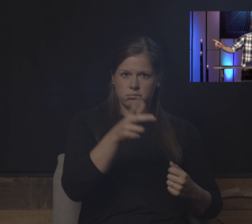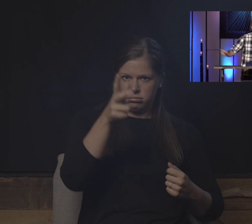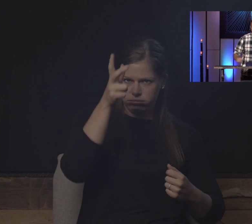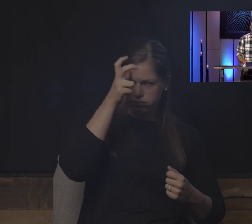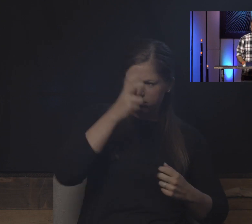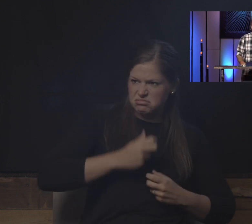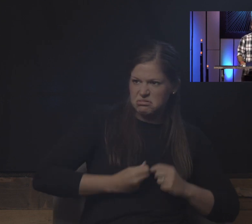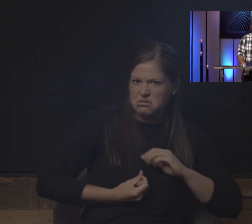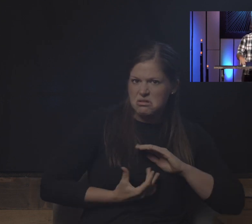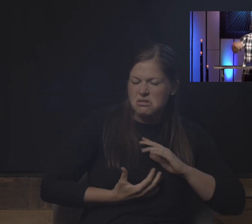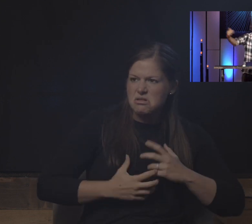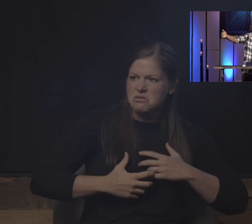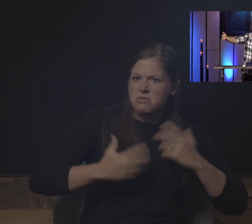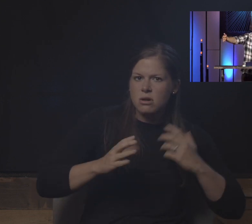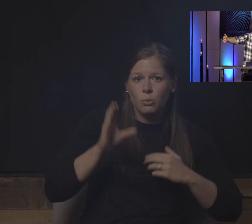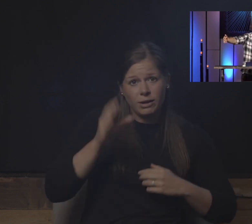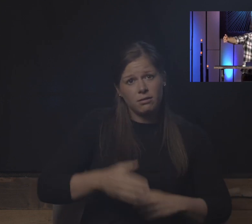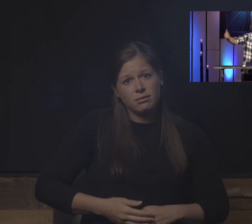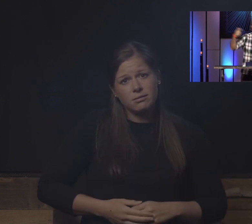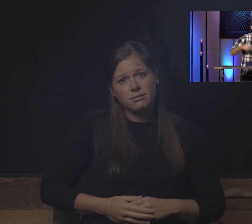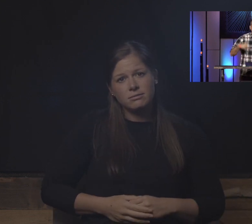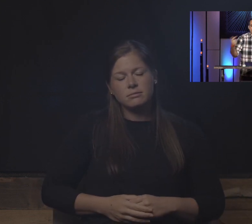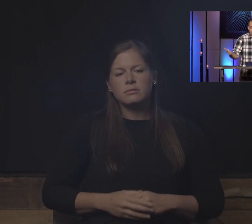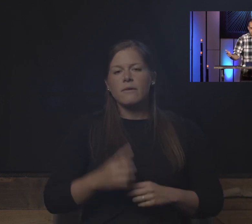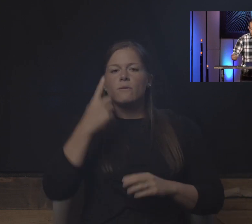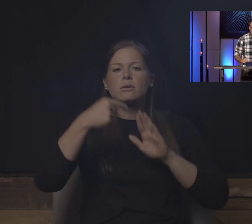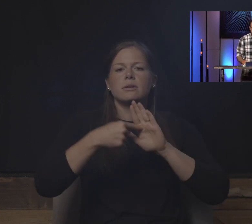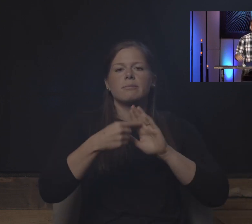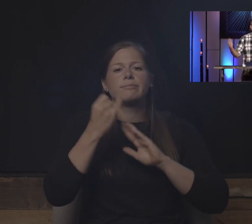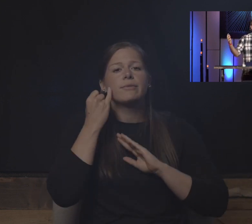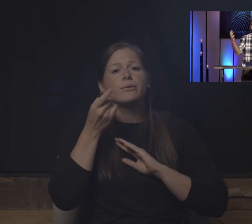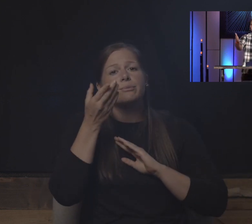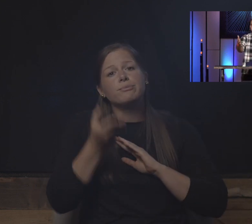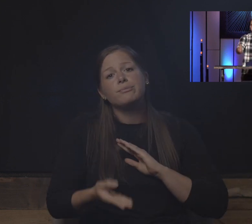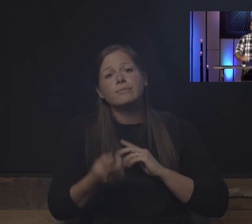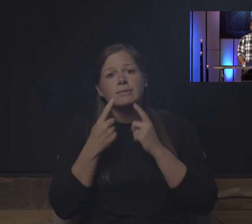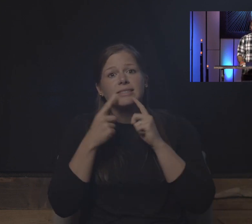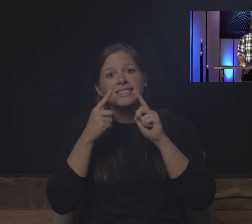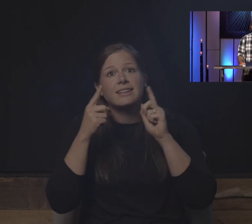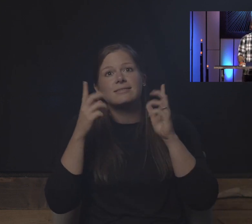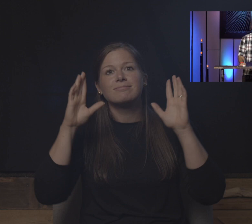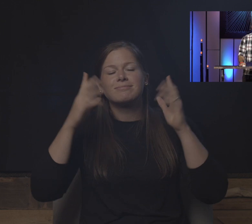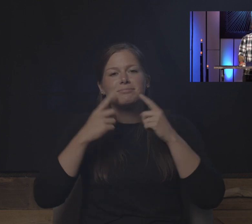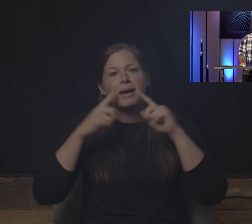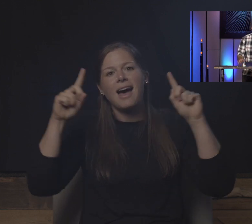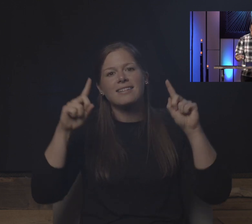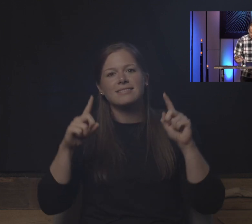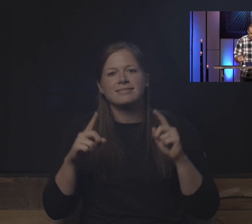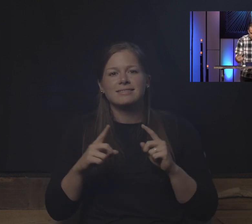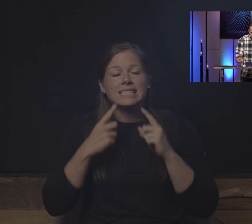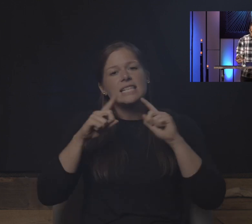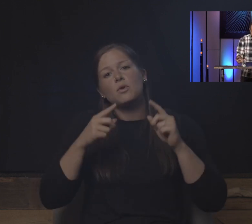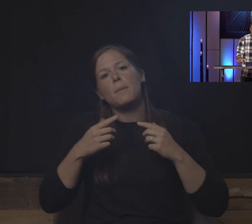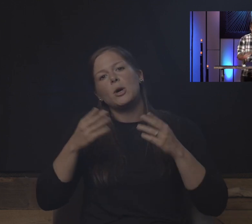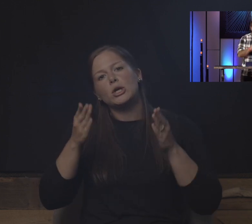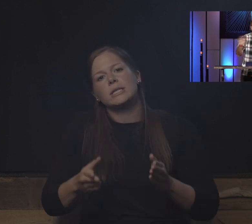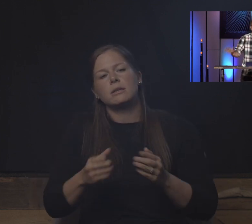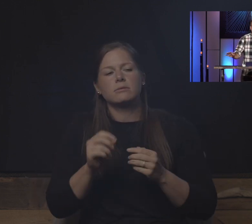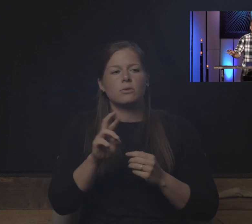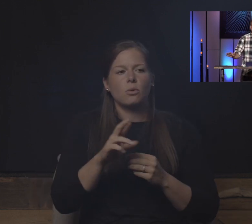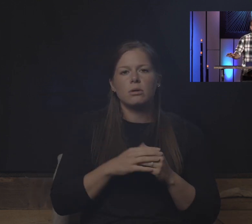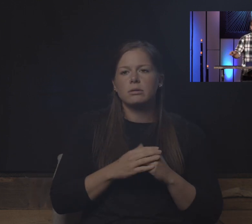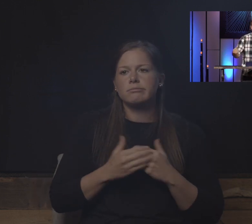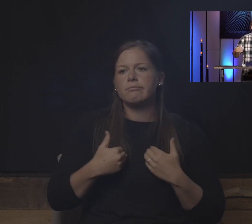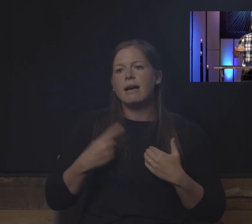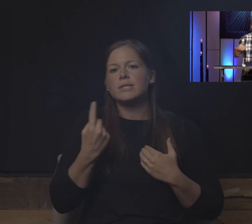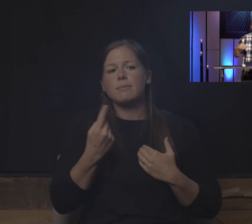Or if you have what they don't have, if you had success and they think they should have it, because after all, they are number one. If they think they deserve it more, whatever